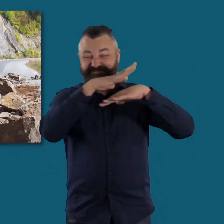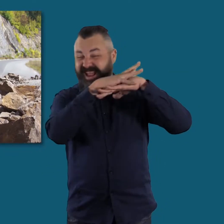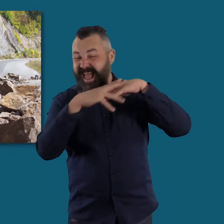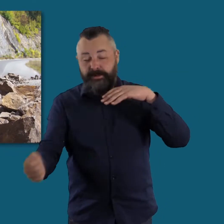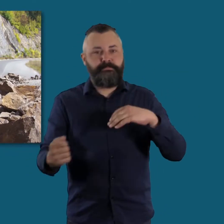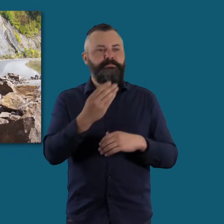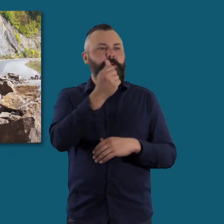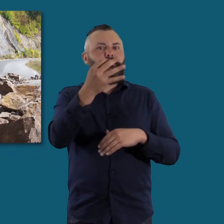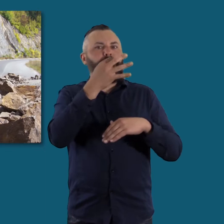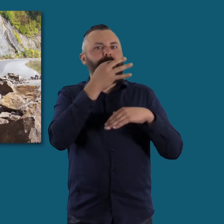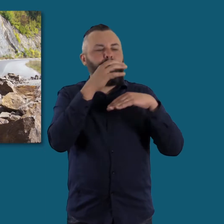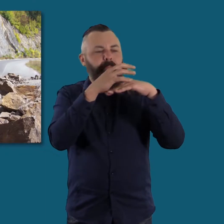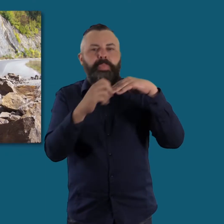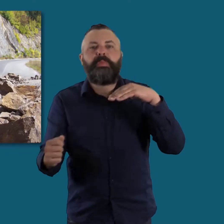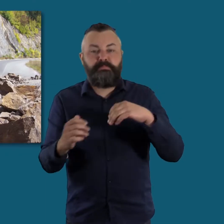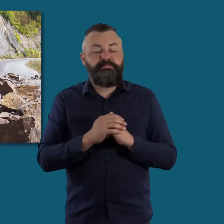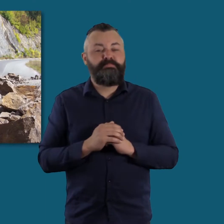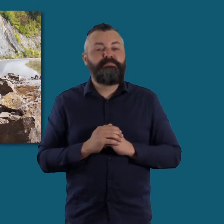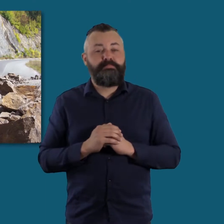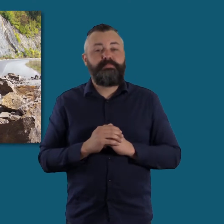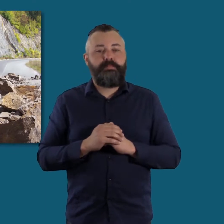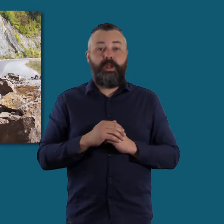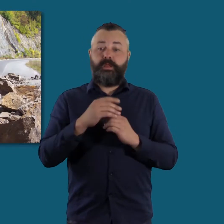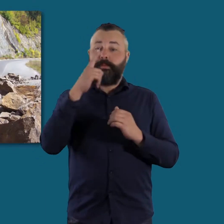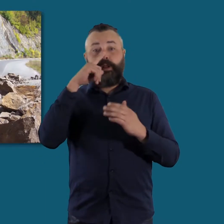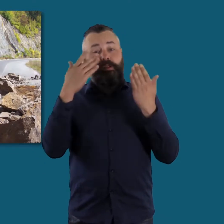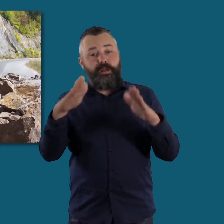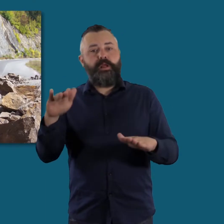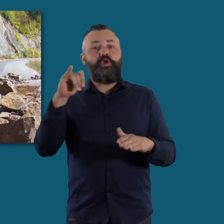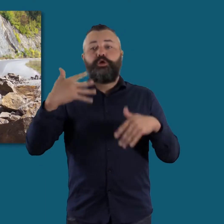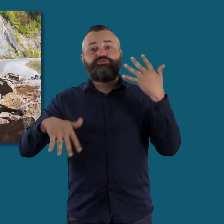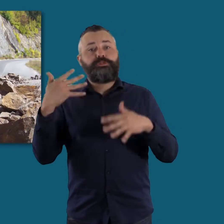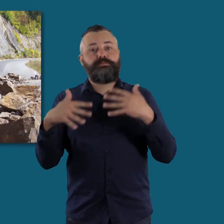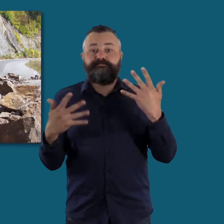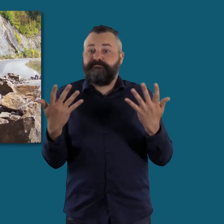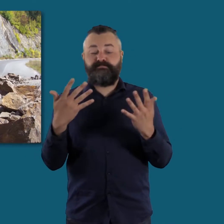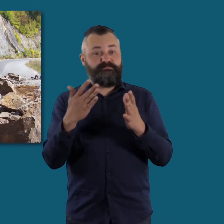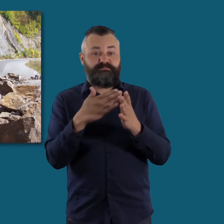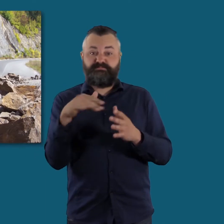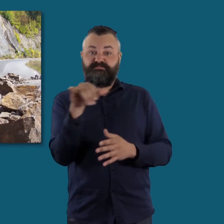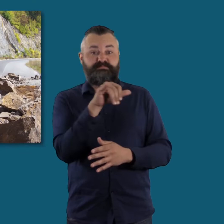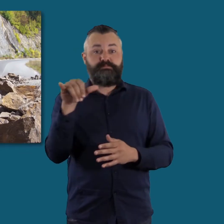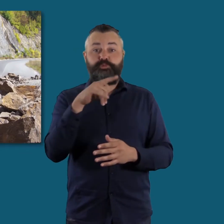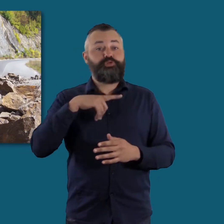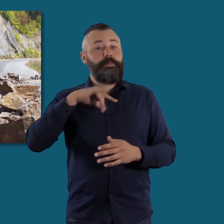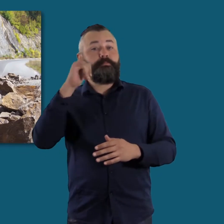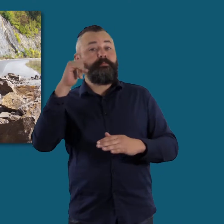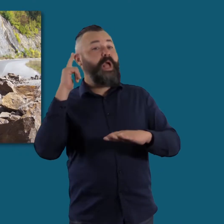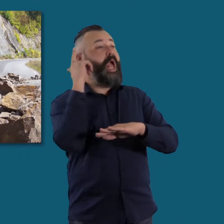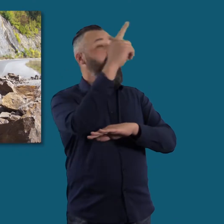Whether they caused injury or death doesn't define whether it's a major or minor event. A large landslide could occur with no fatalities